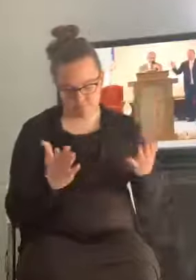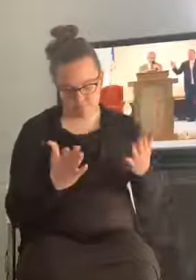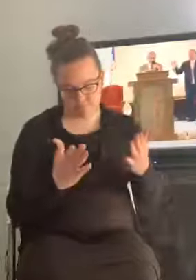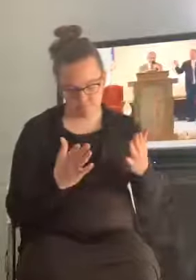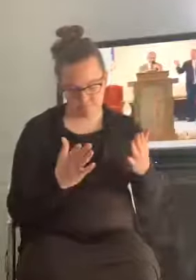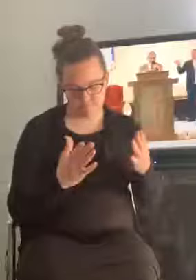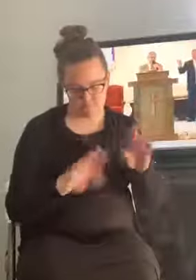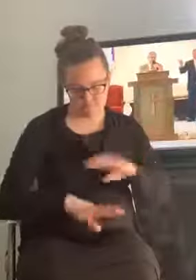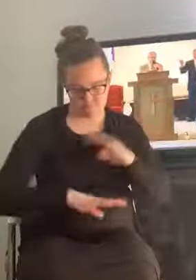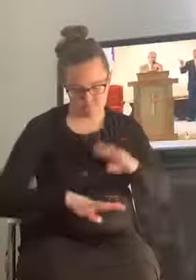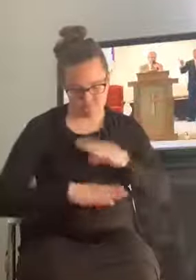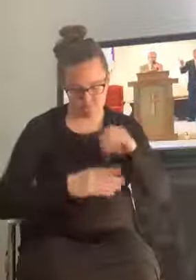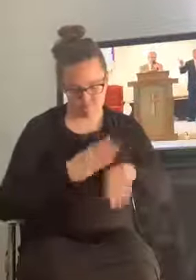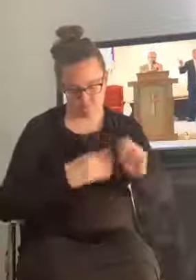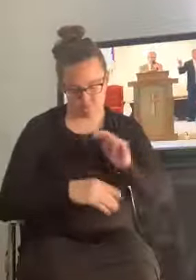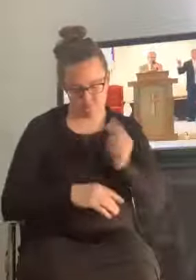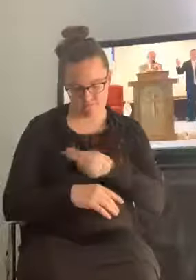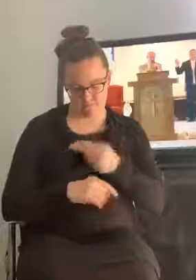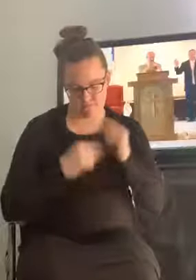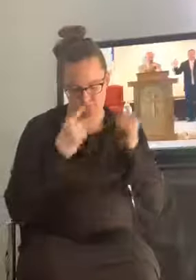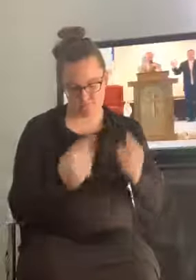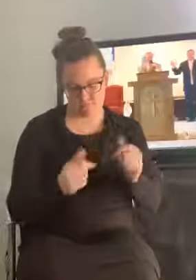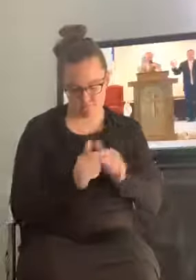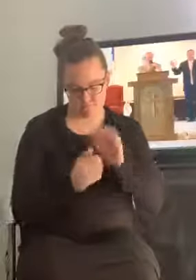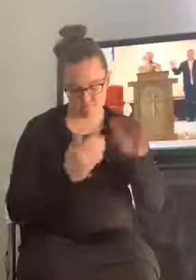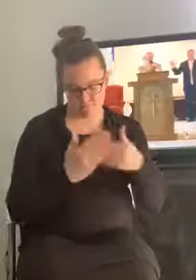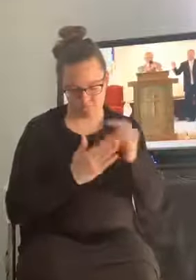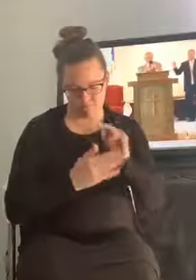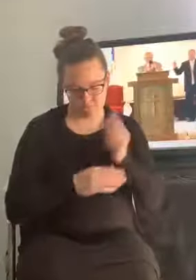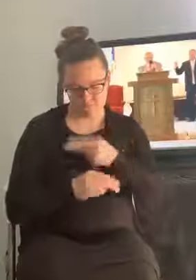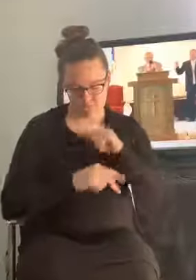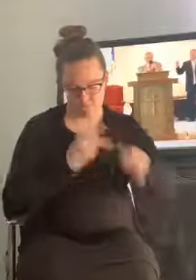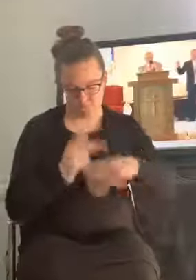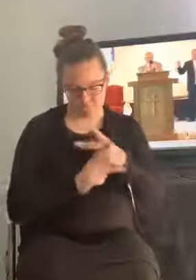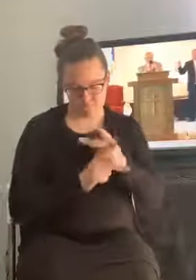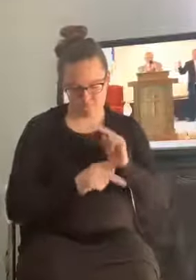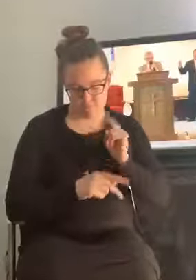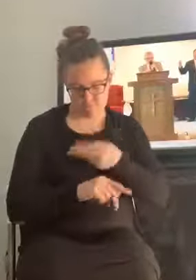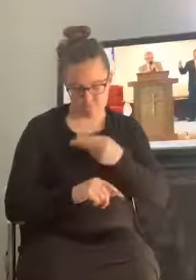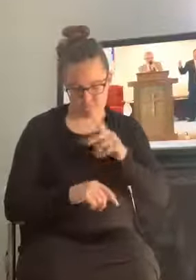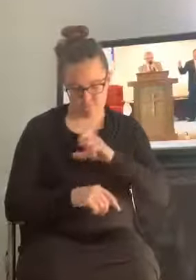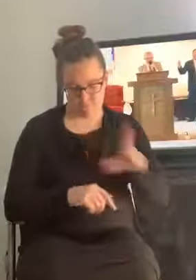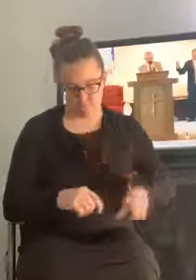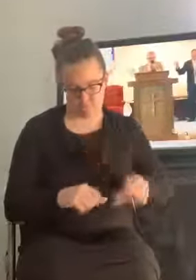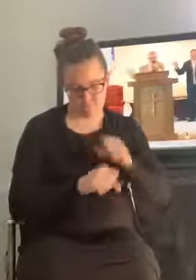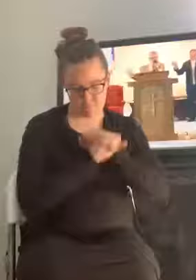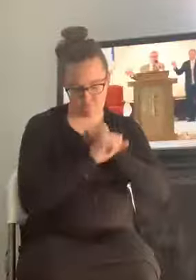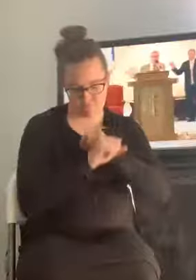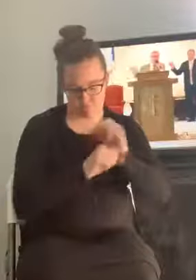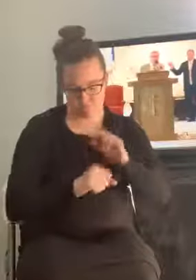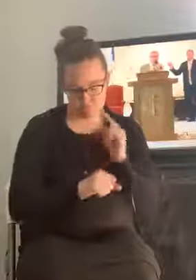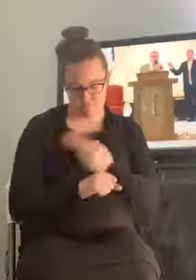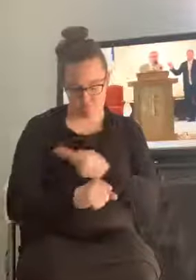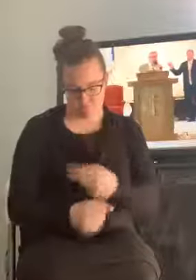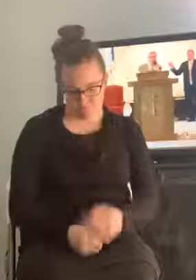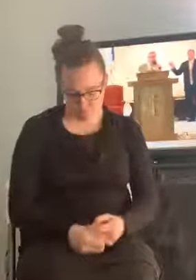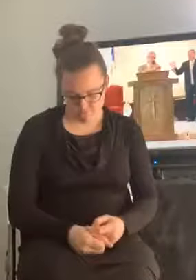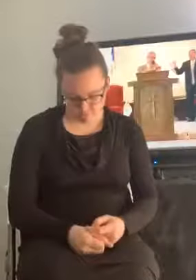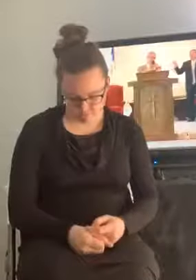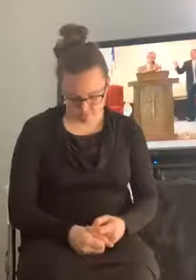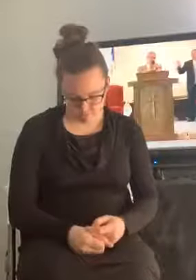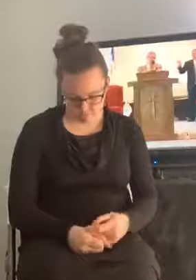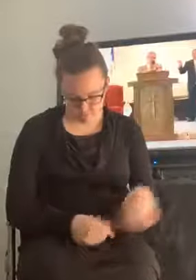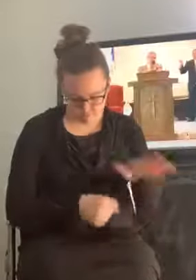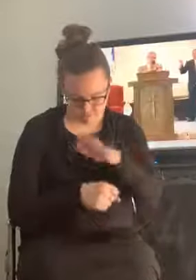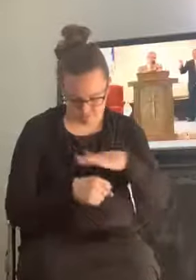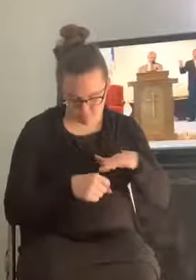Go with your people, go with each and every one. Keep your hand of protection upon each and every one of us. Blanket this assembly. Blanket